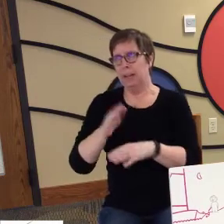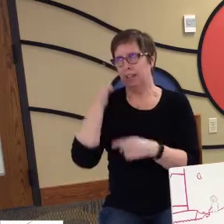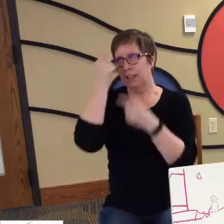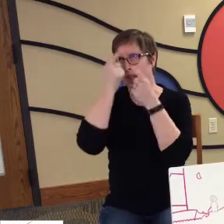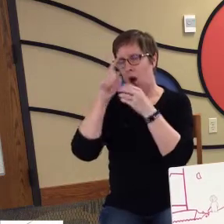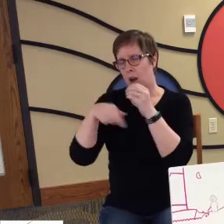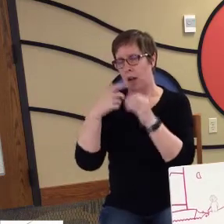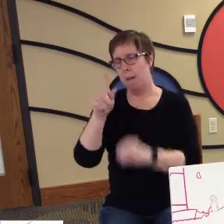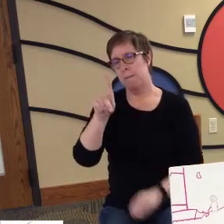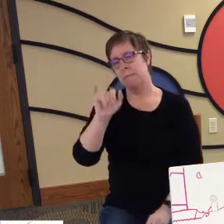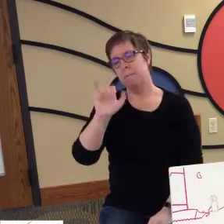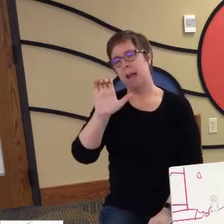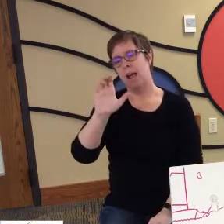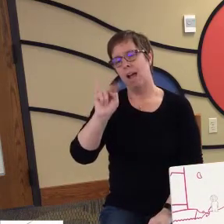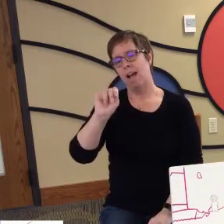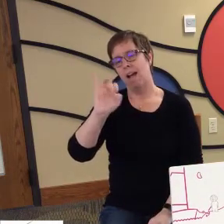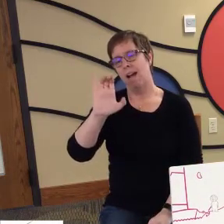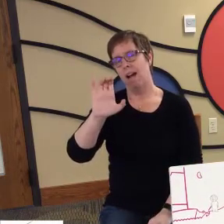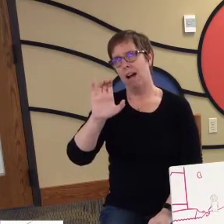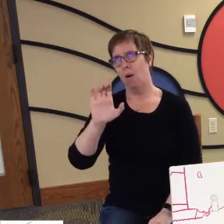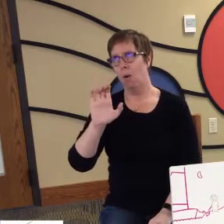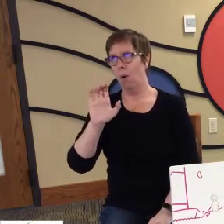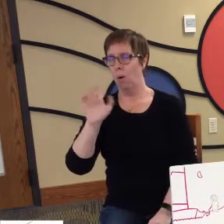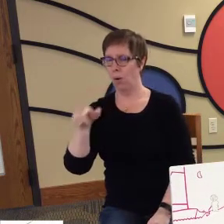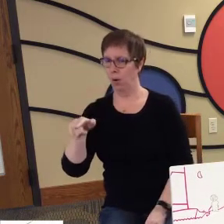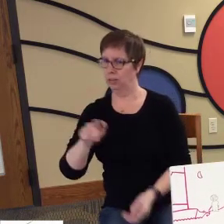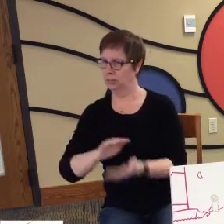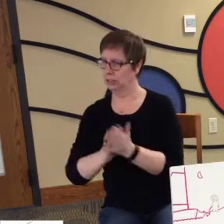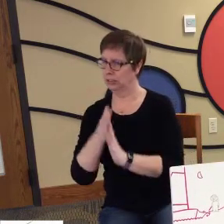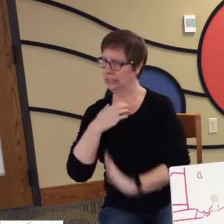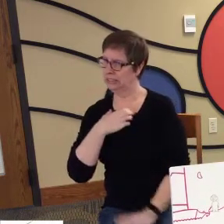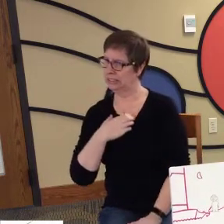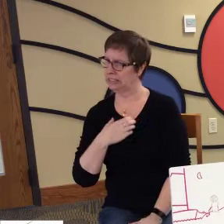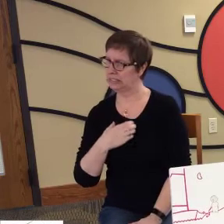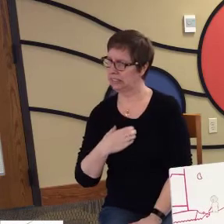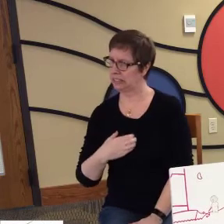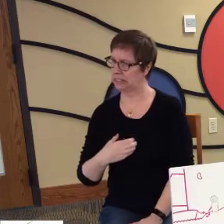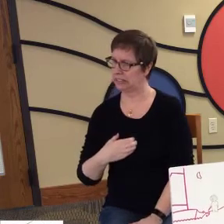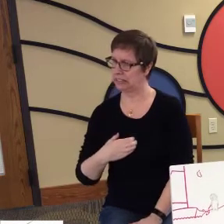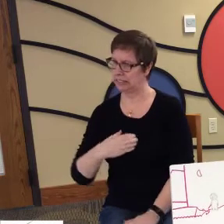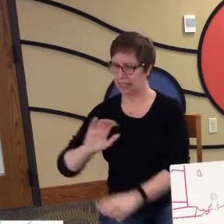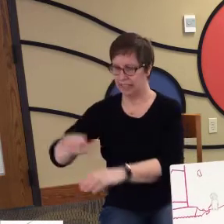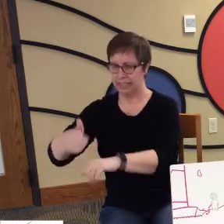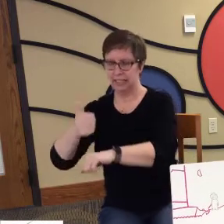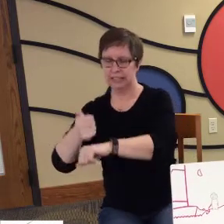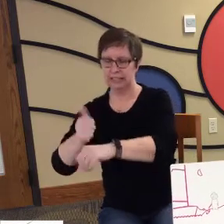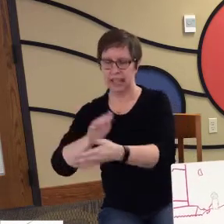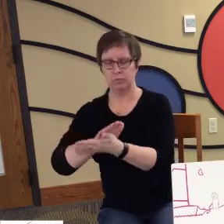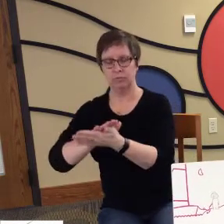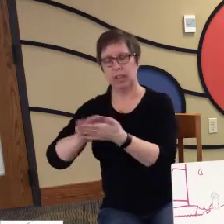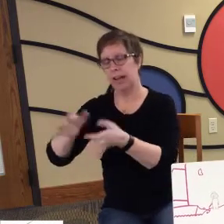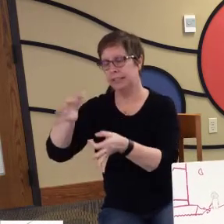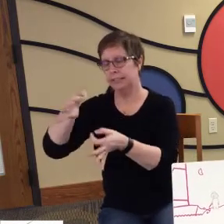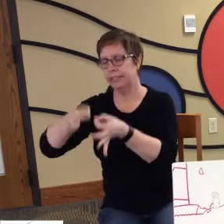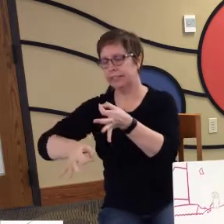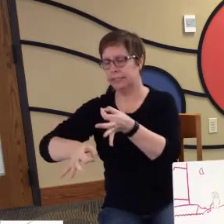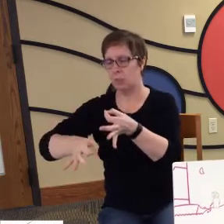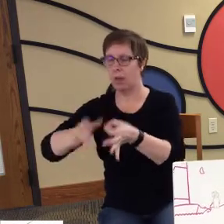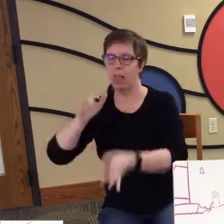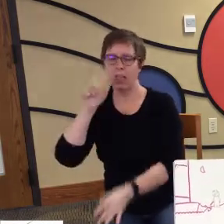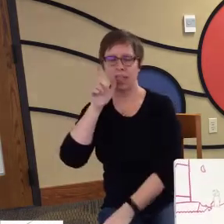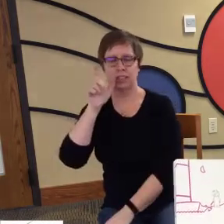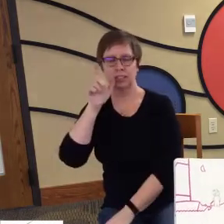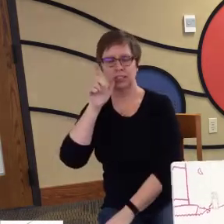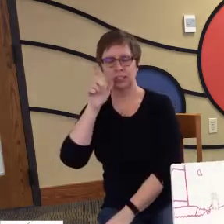of picnics, and the thought of picnics made him hungry. So he laid out a nice, simple picnic